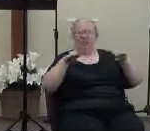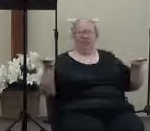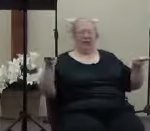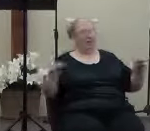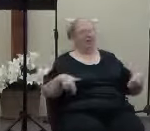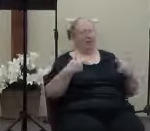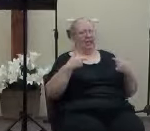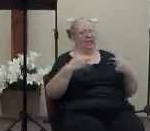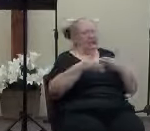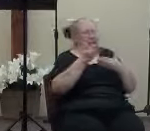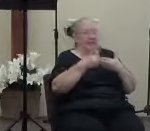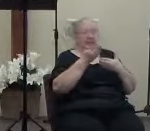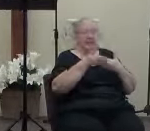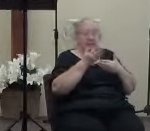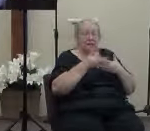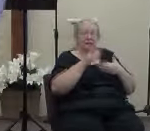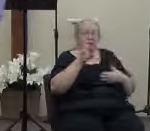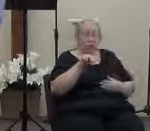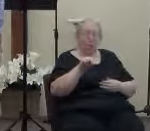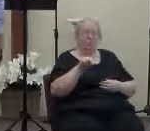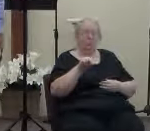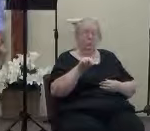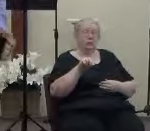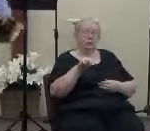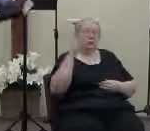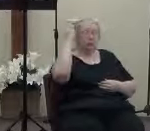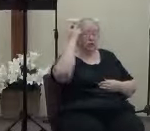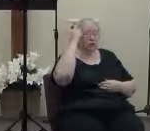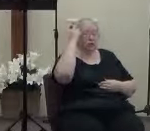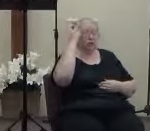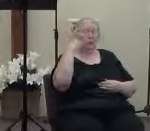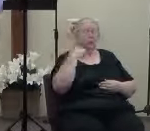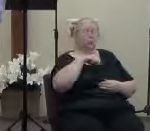Is it easy? That's why we're not to forsake the assembly. We're to all come together.